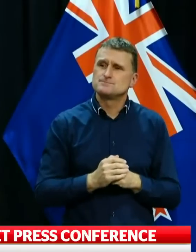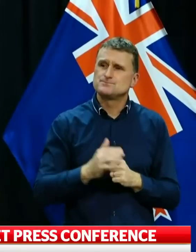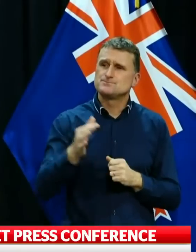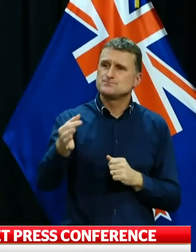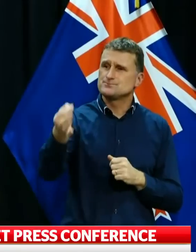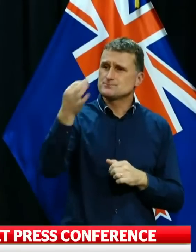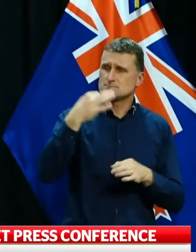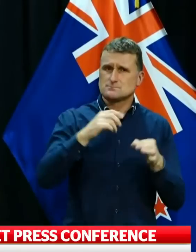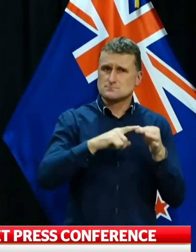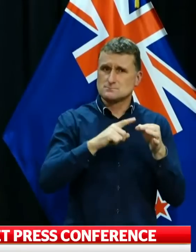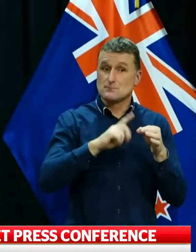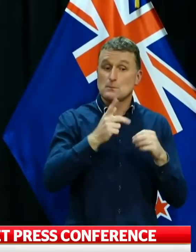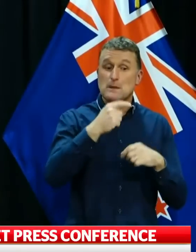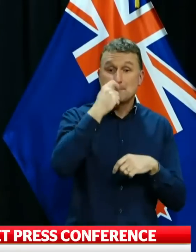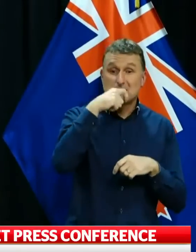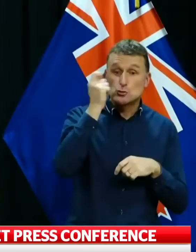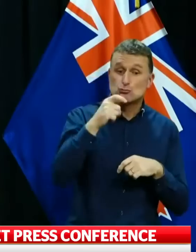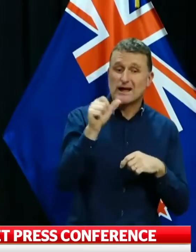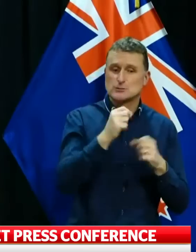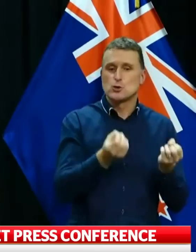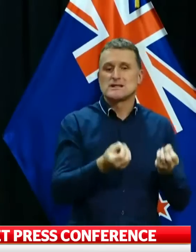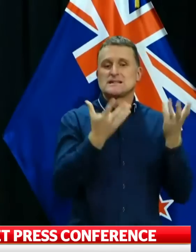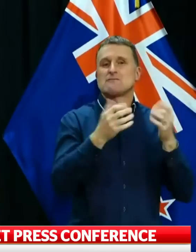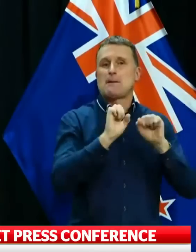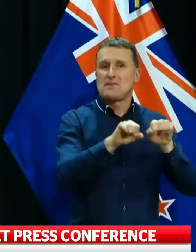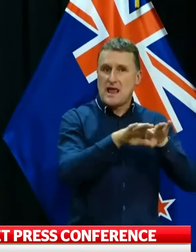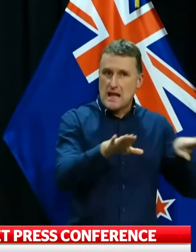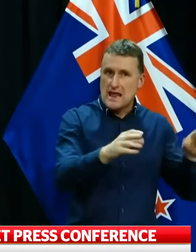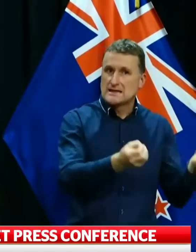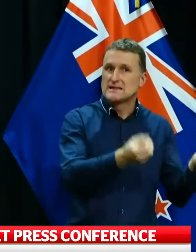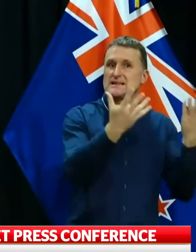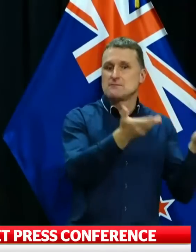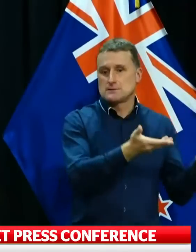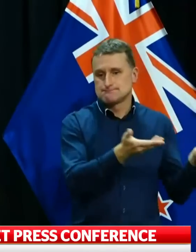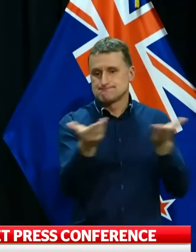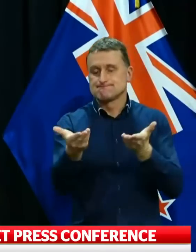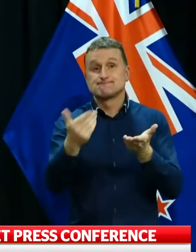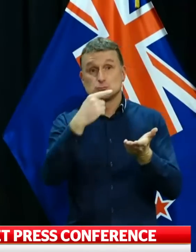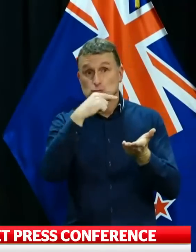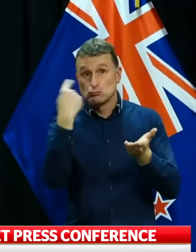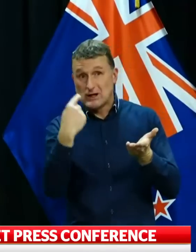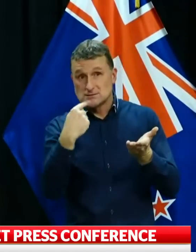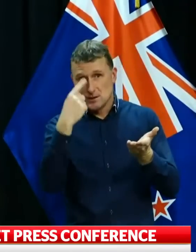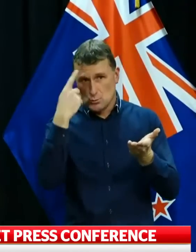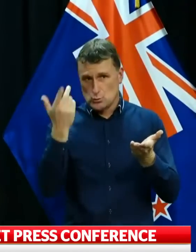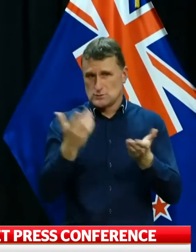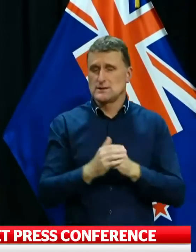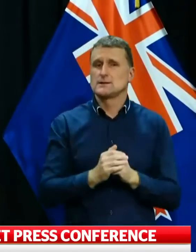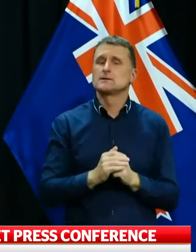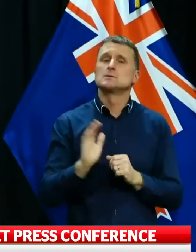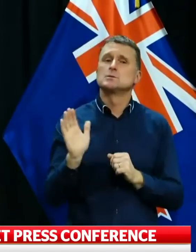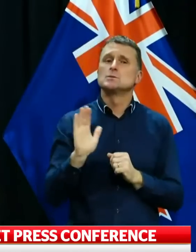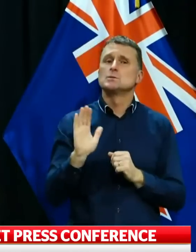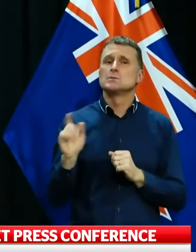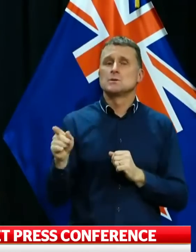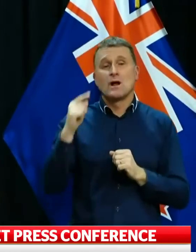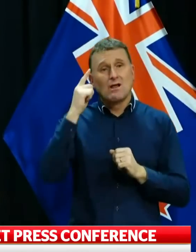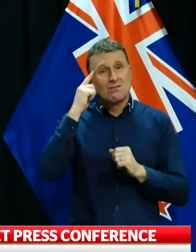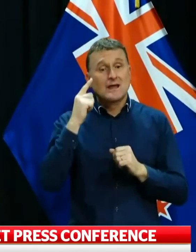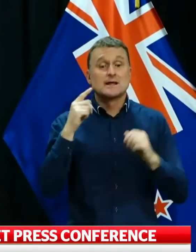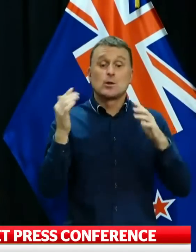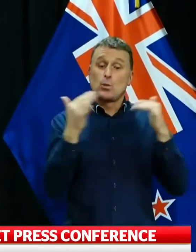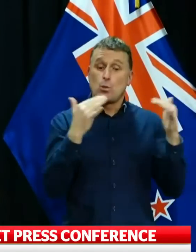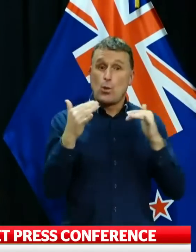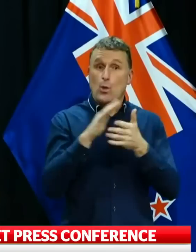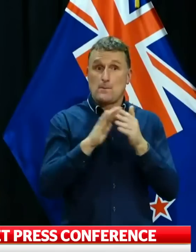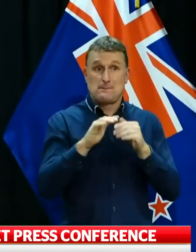consider offering up territory to Russia in the Donbass? Our view has been that this war represents an